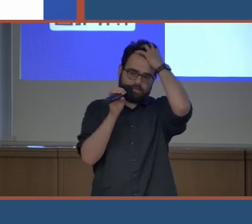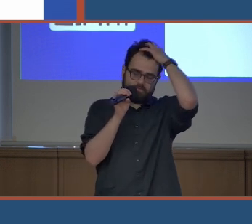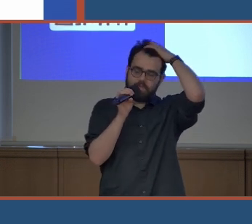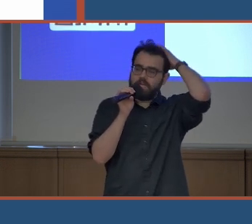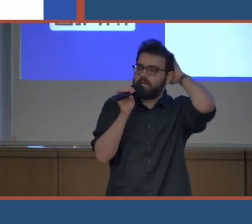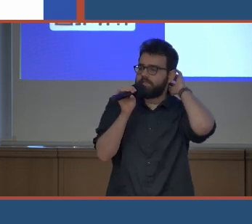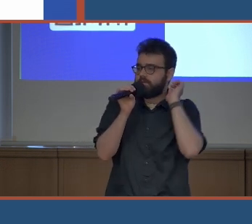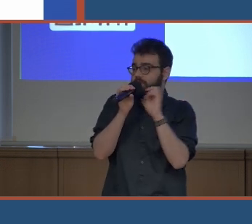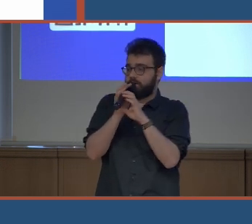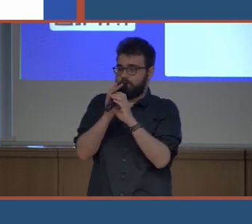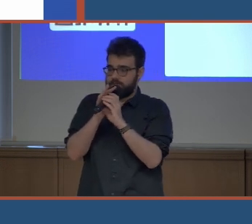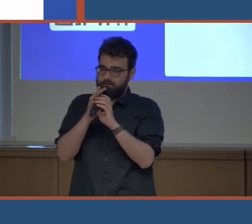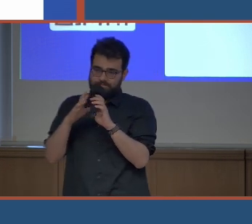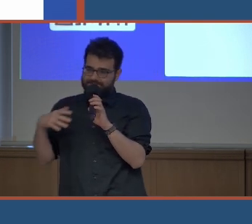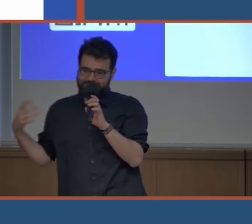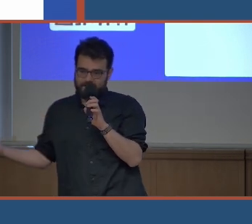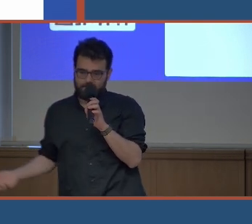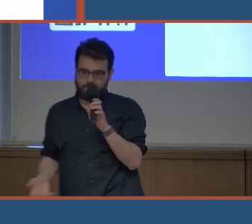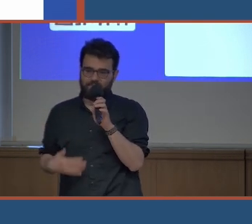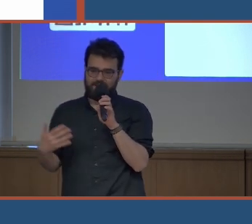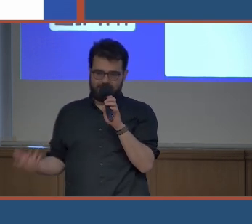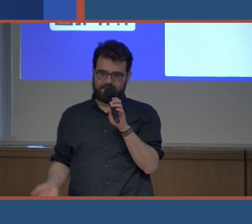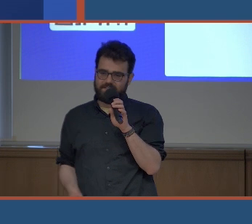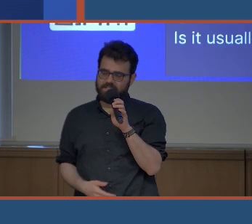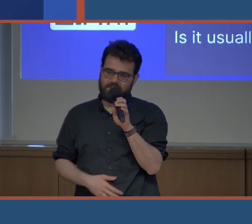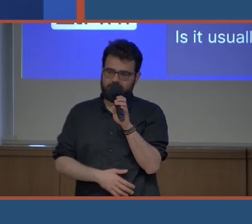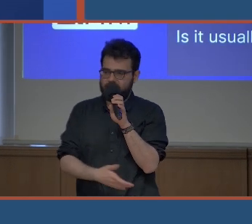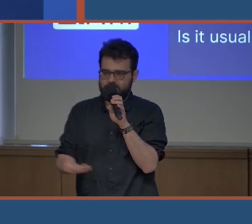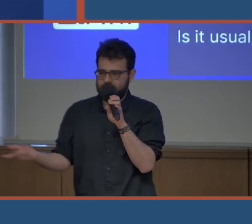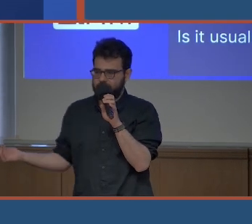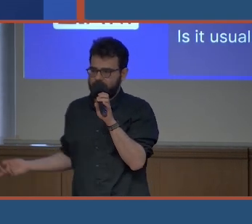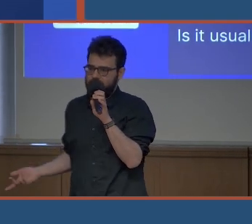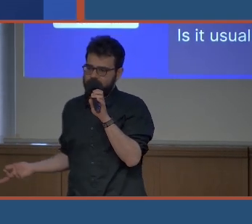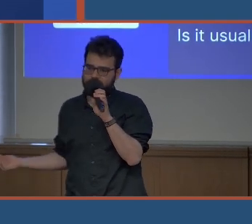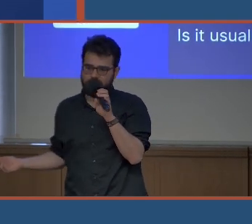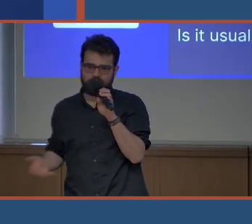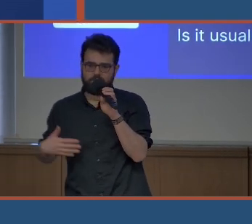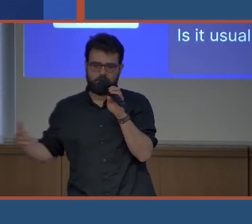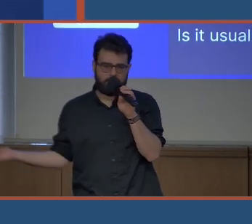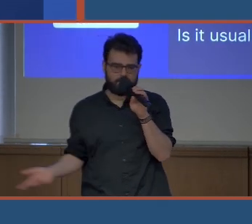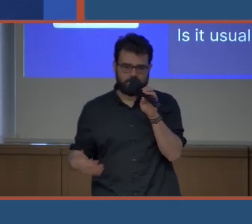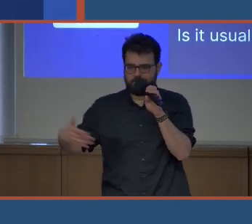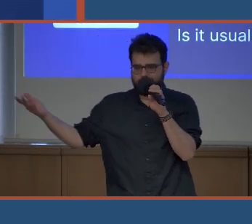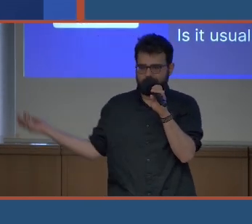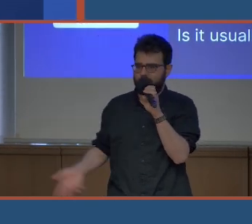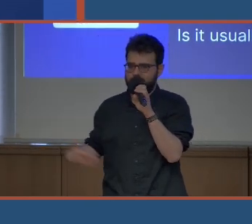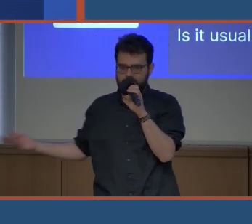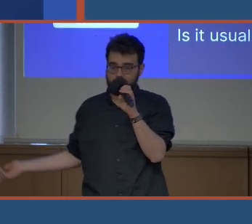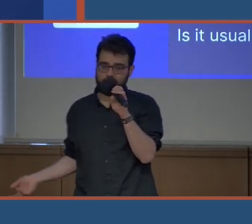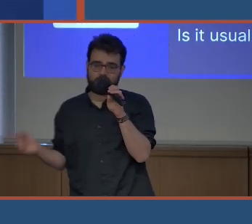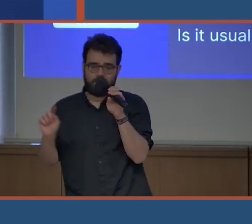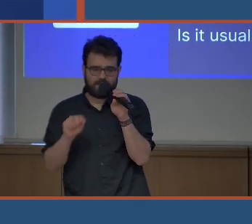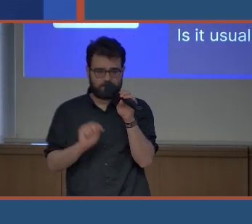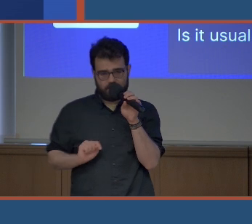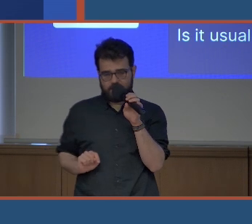mirrored. So there are also deaf people who are left-handed and they just communicate as normally as the right-handed